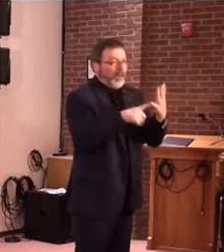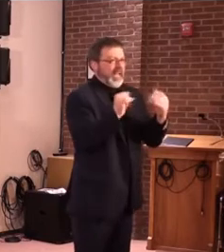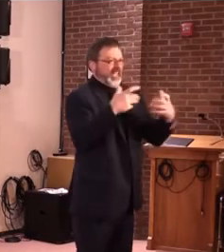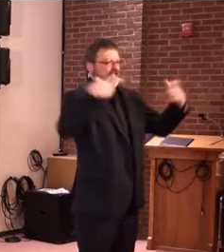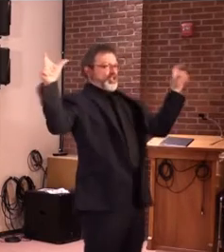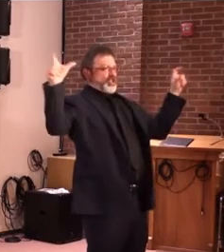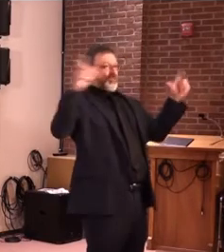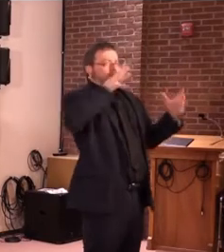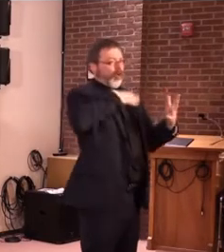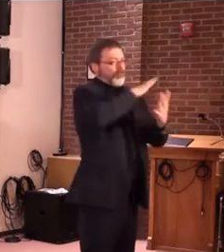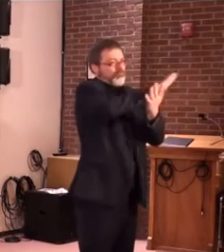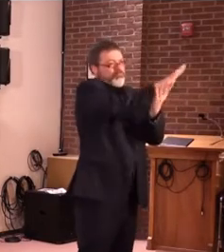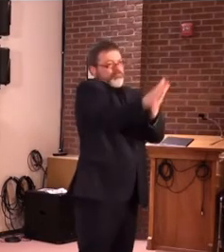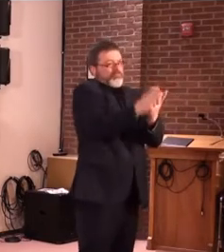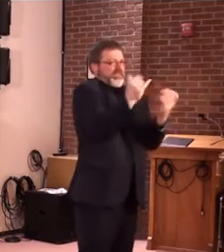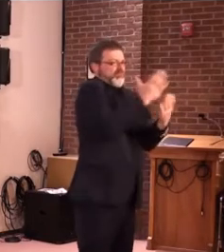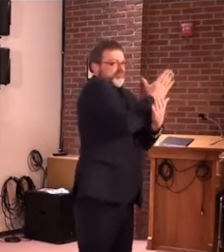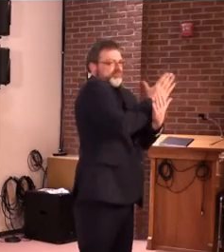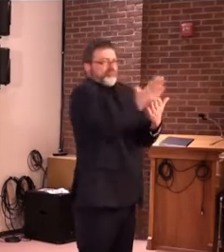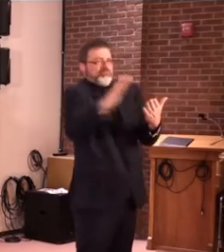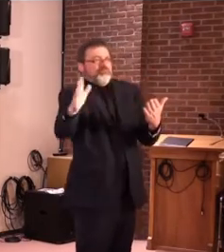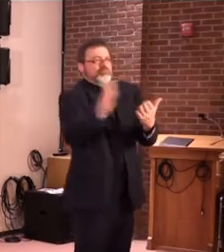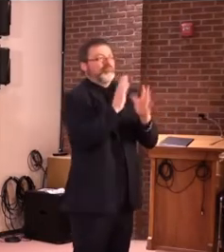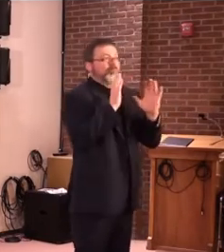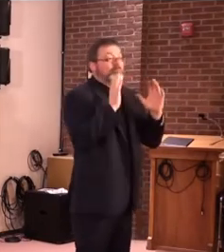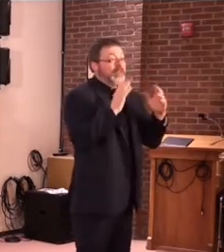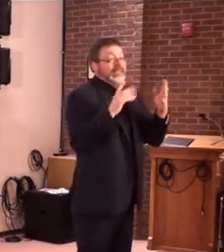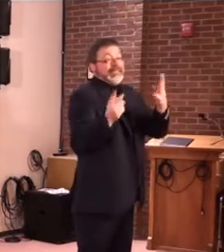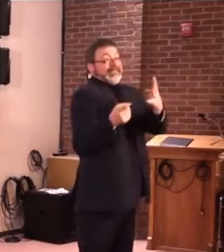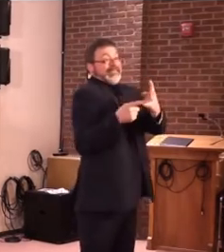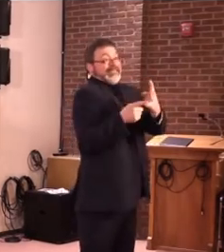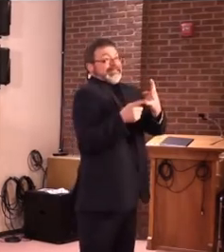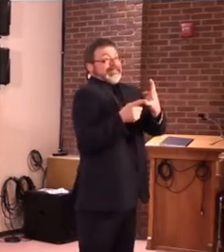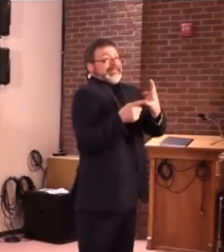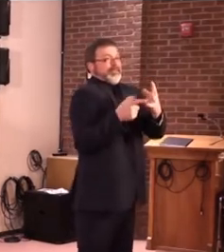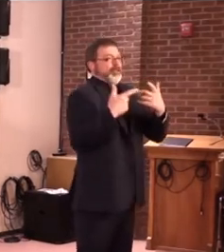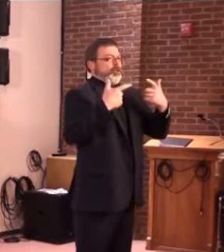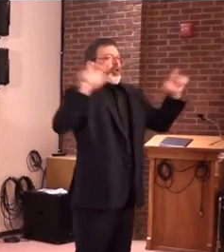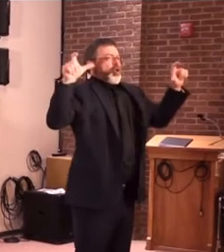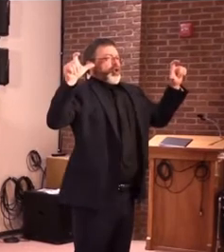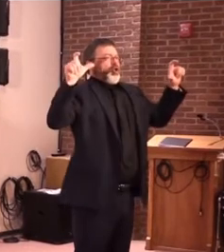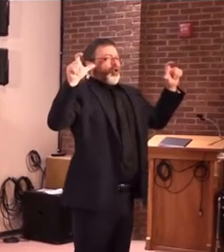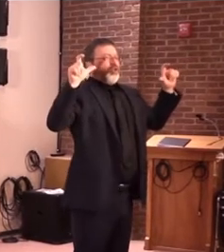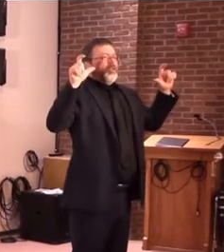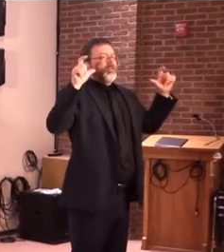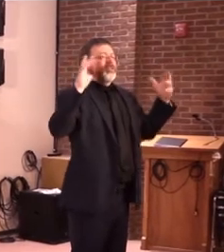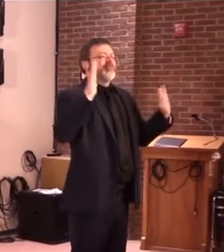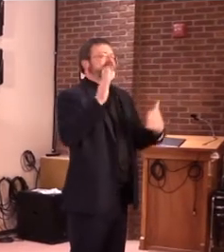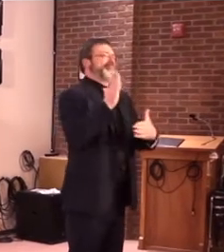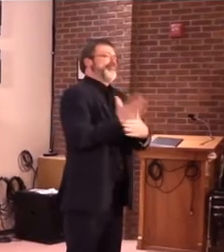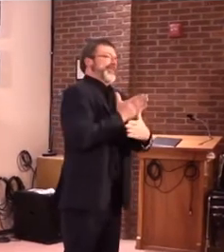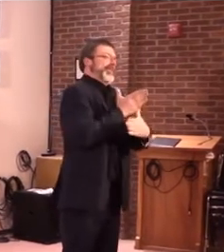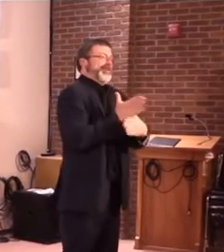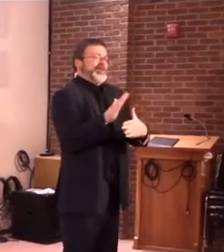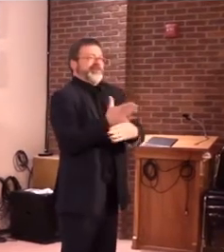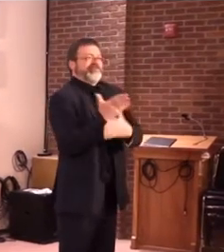example. A payment, this is averages, there's much more to come, but an average payment that we may give in a grant to a large farm could